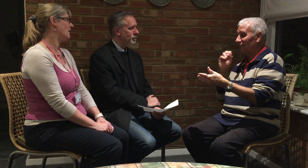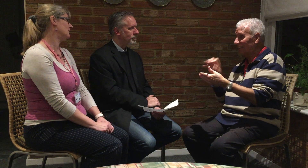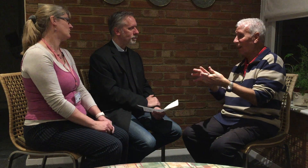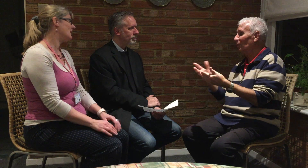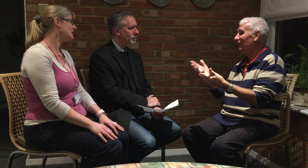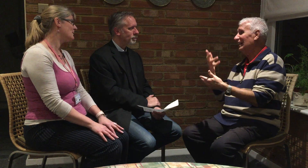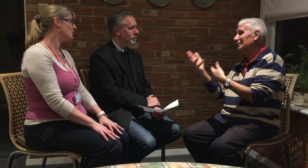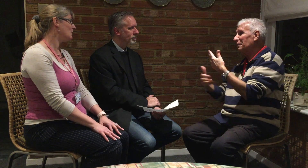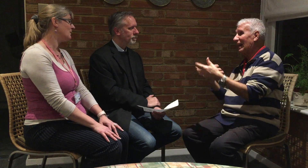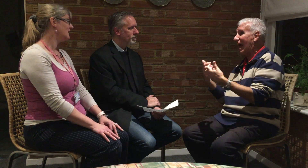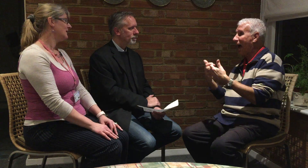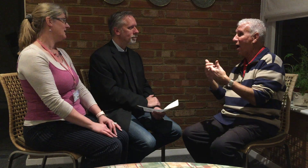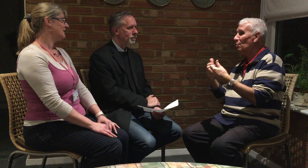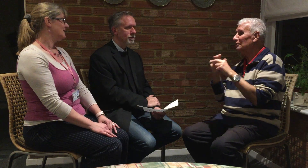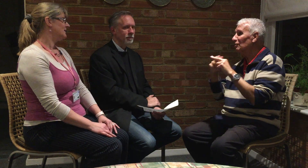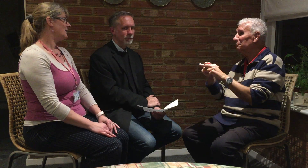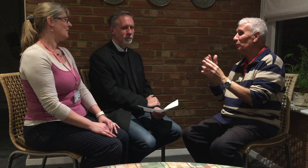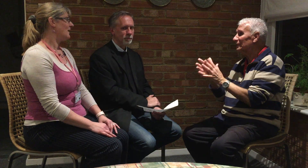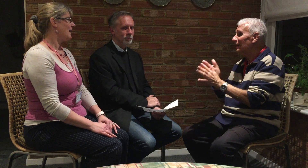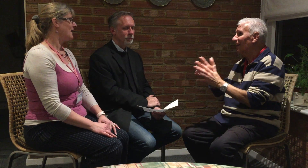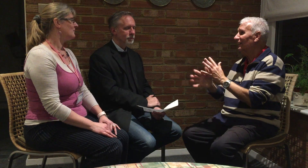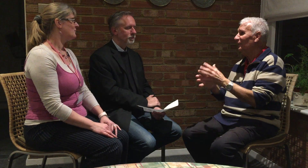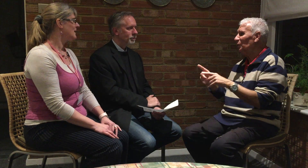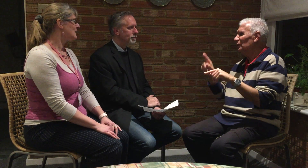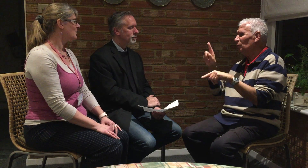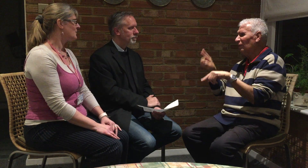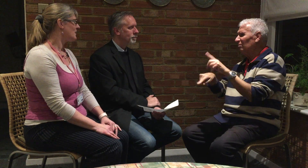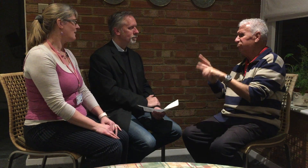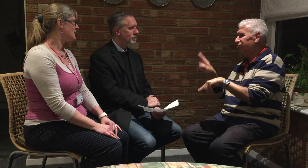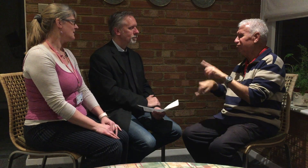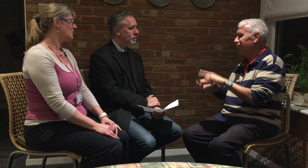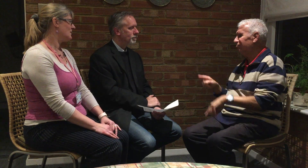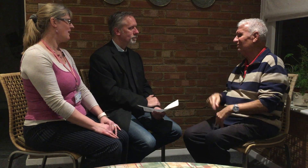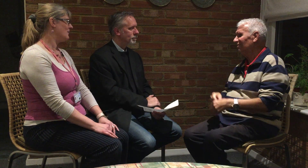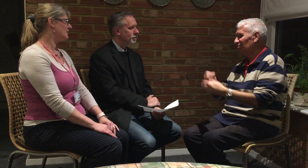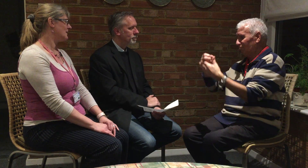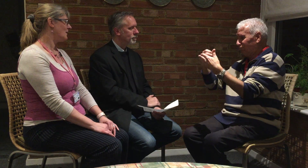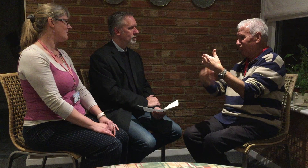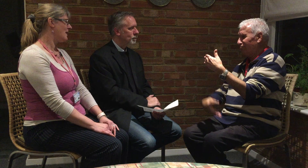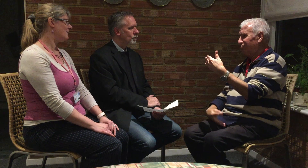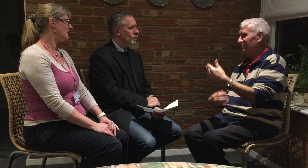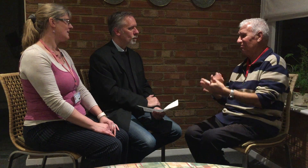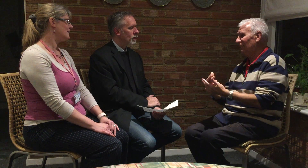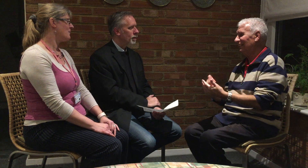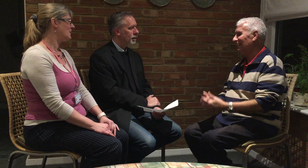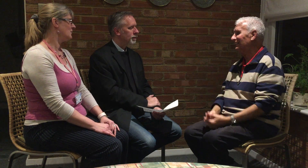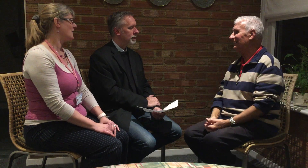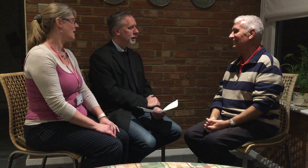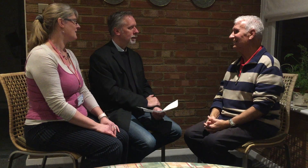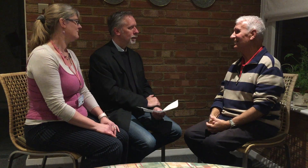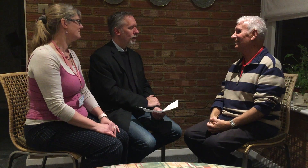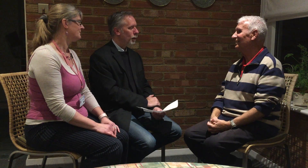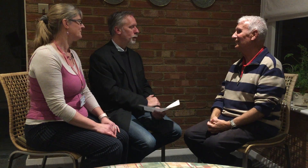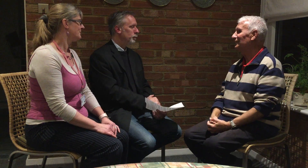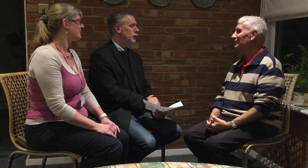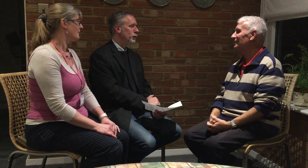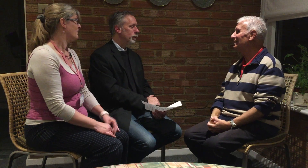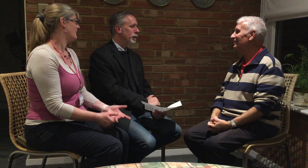like transport, you know, like how transport signs. There's just loads. It's so varied. There's so much there. I'm sure there